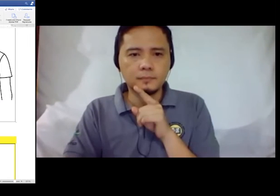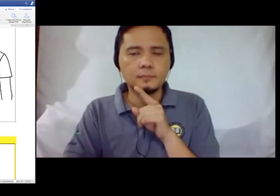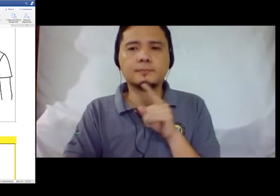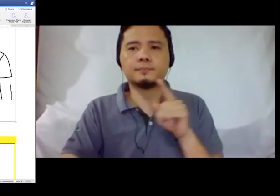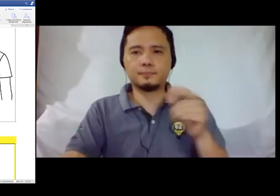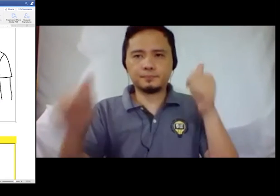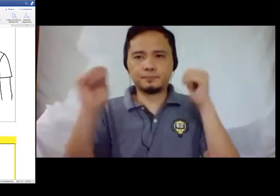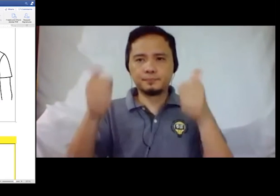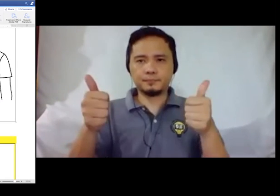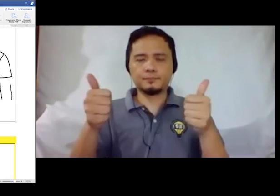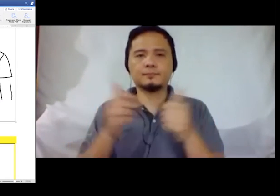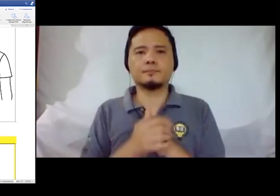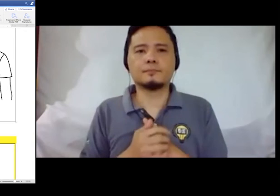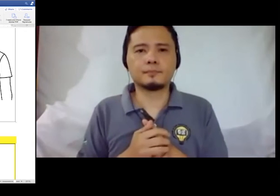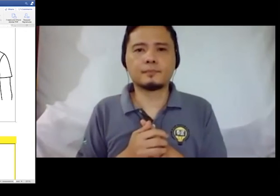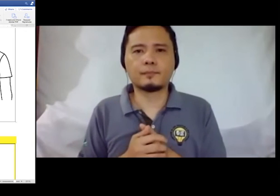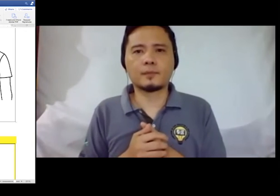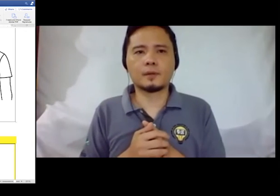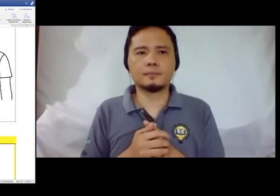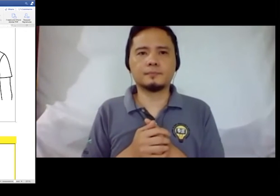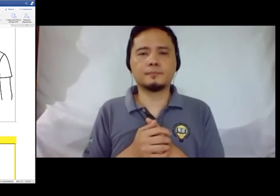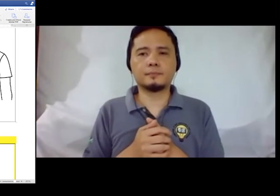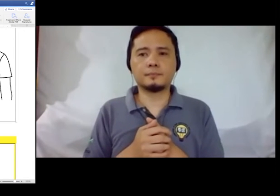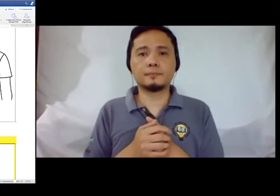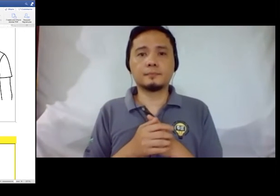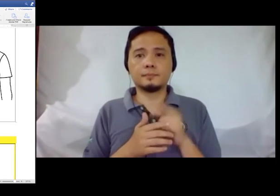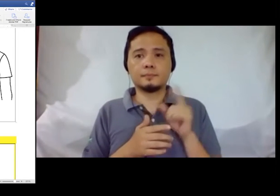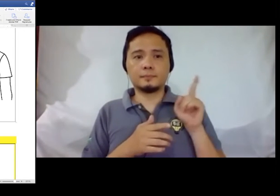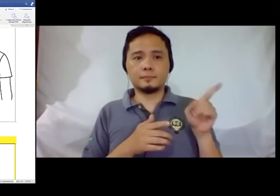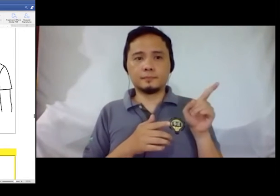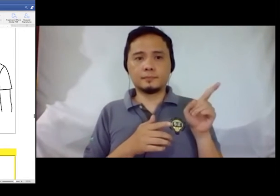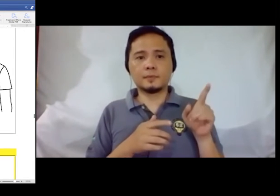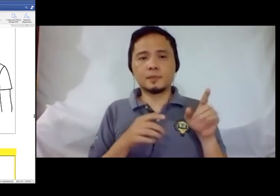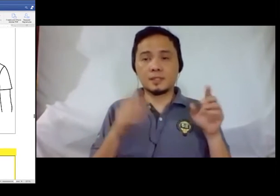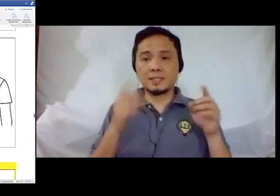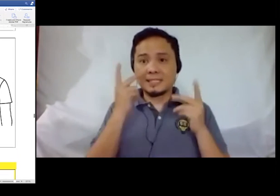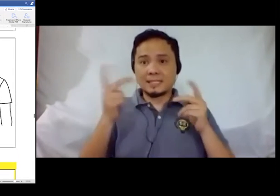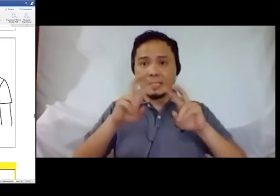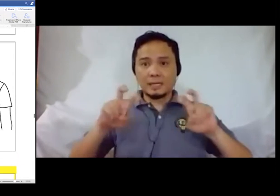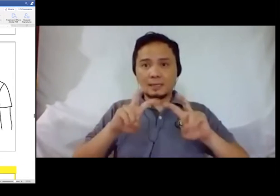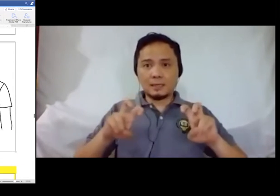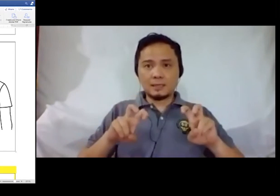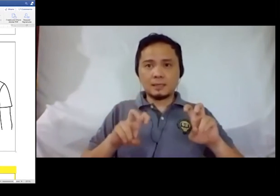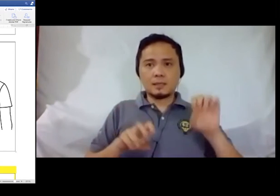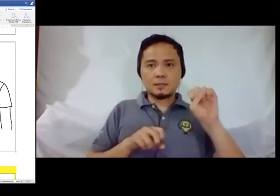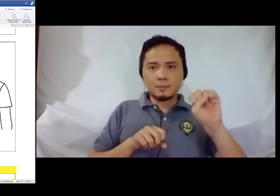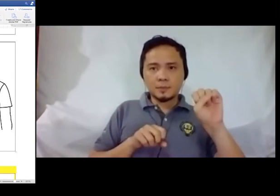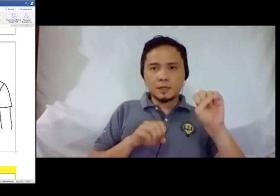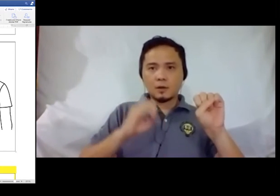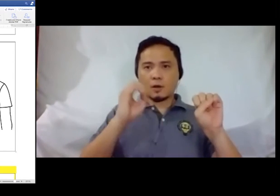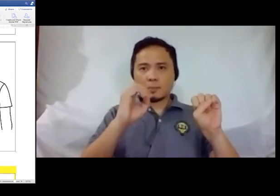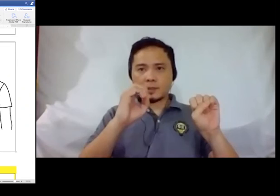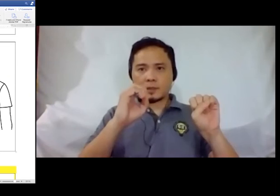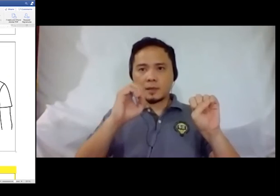Okay. Now you see, you have a subject, an object, and a predicate, and another